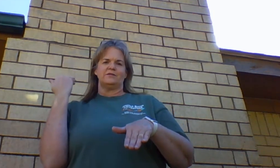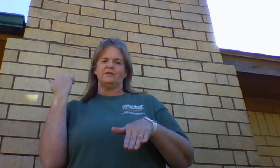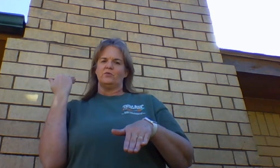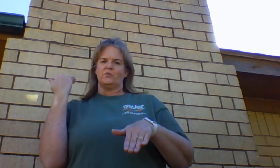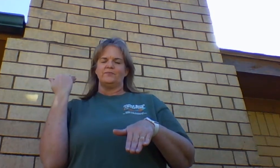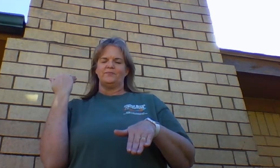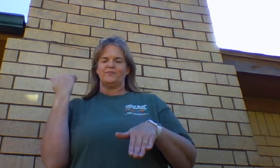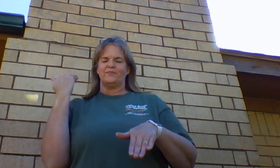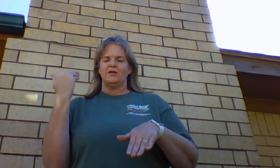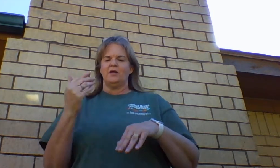either one.